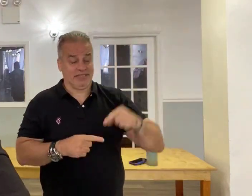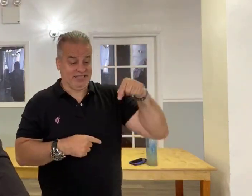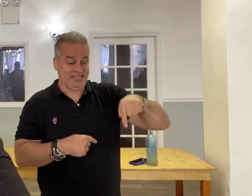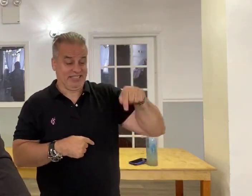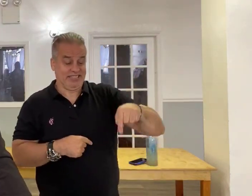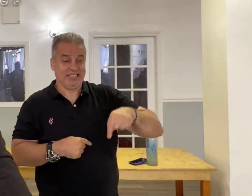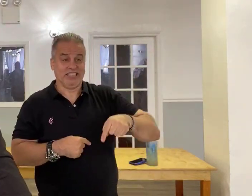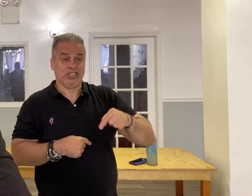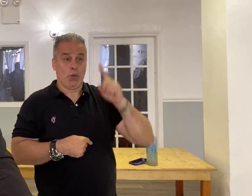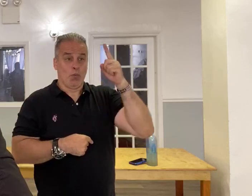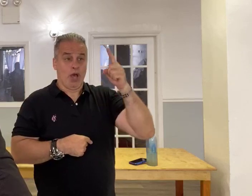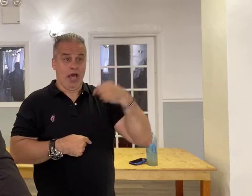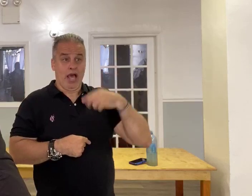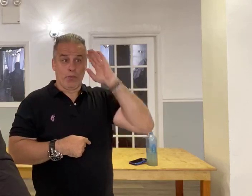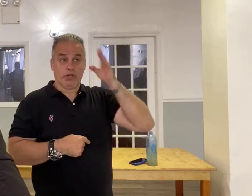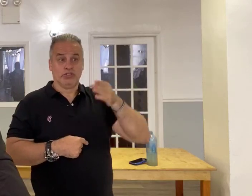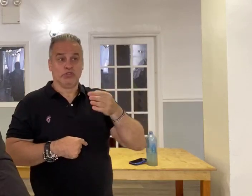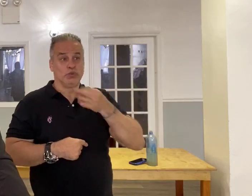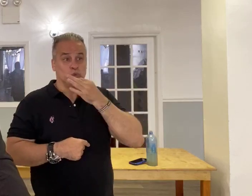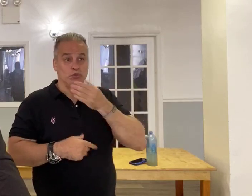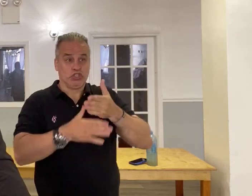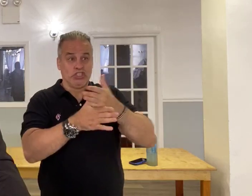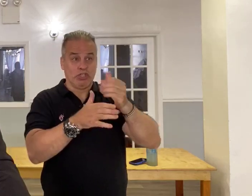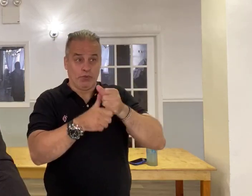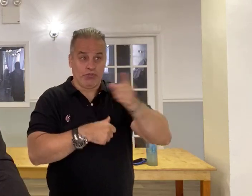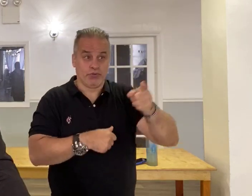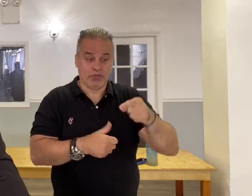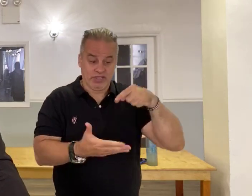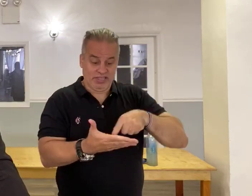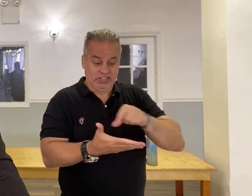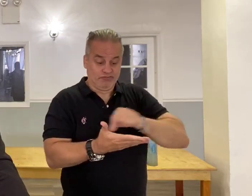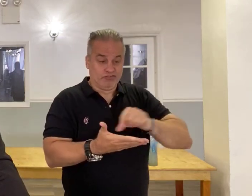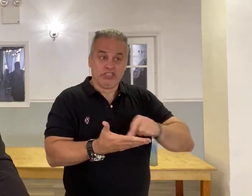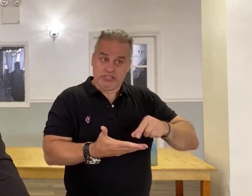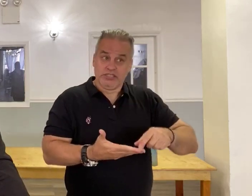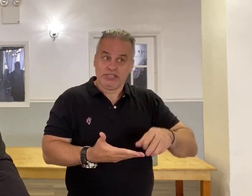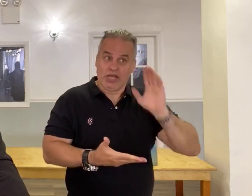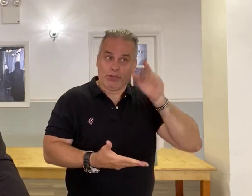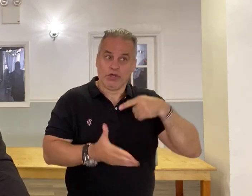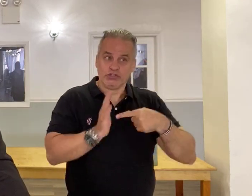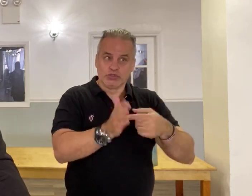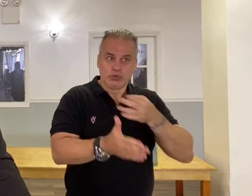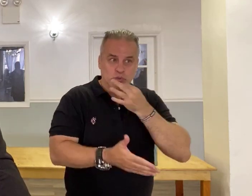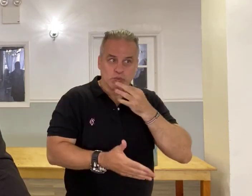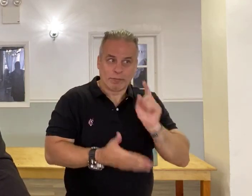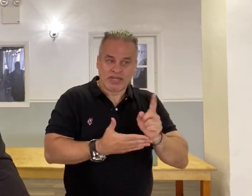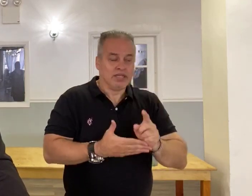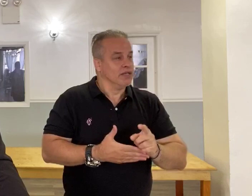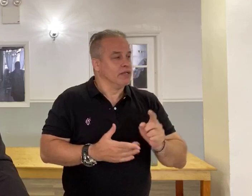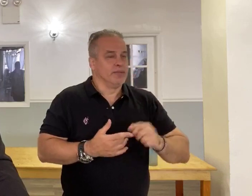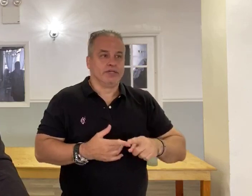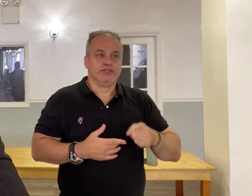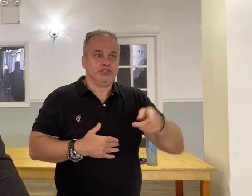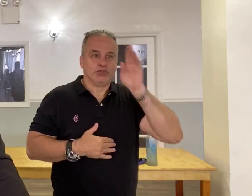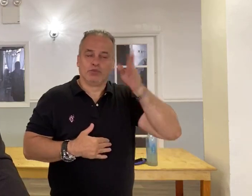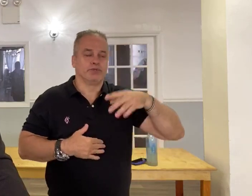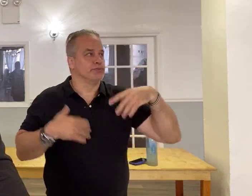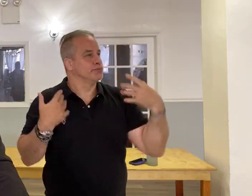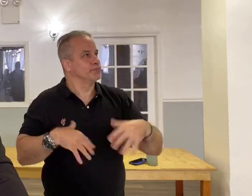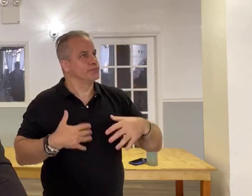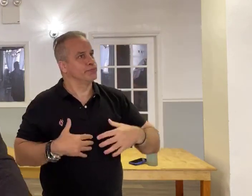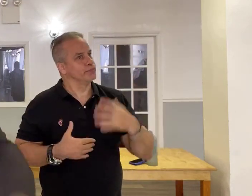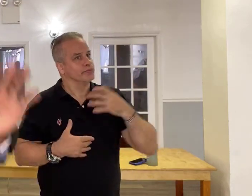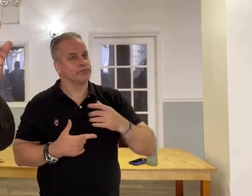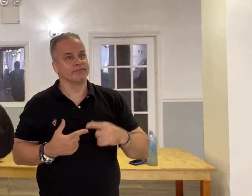explicit. It's graphic. It's a graphic little scripture right here. If you're going to offend one of these little